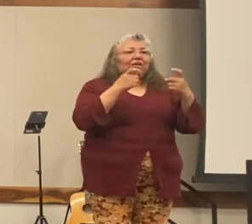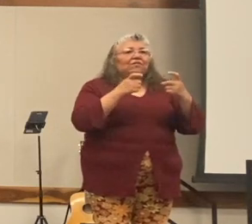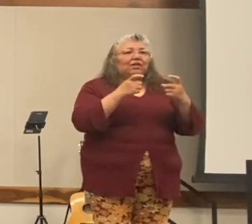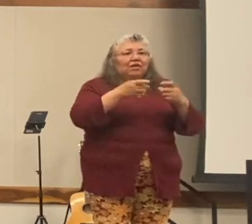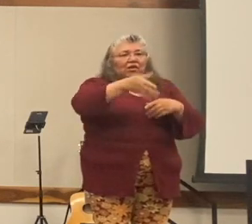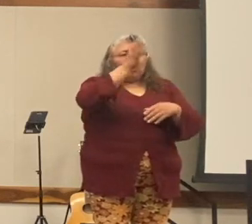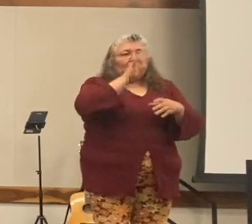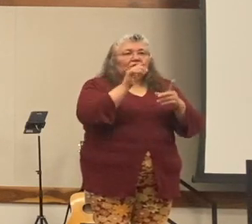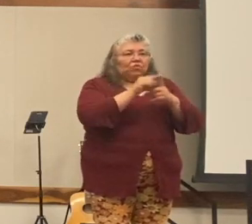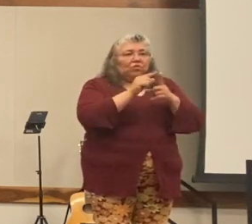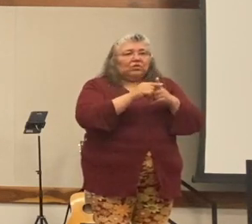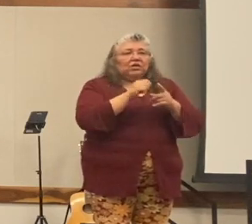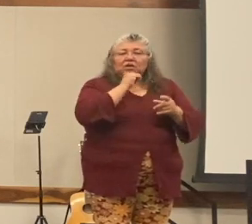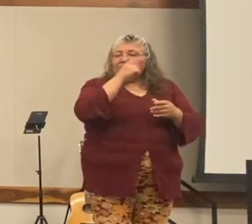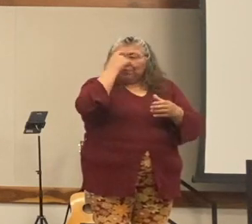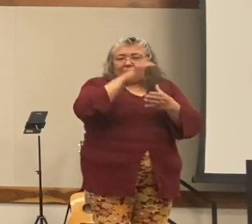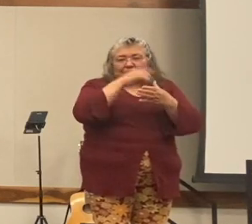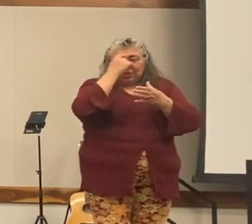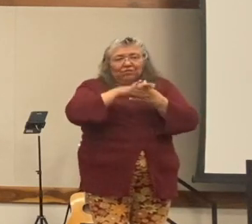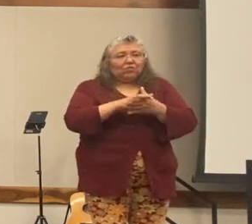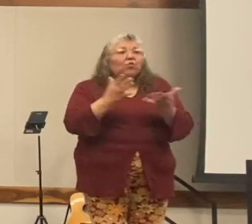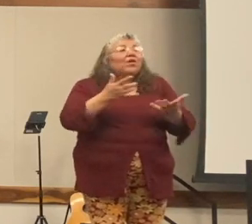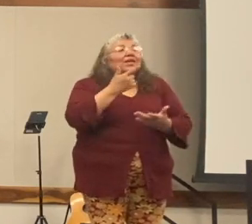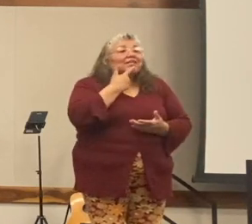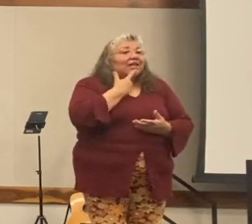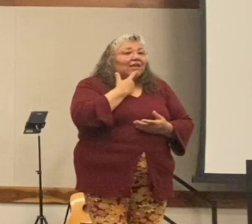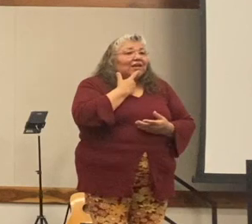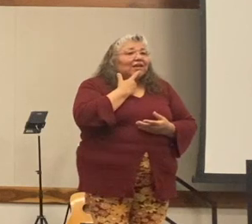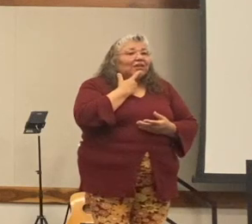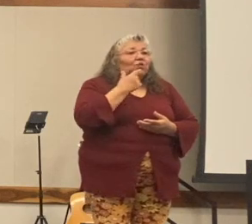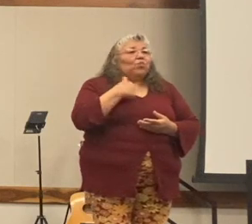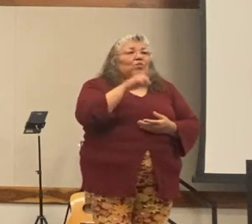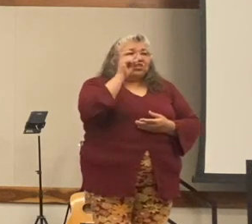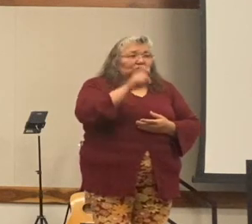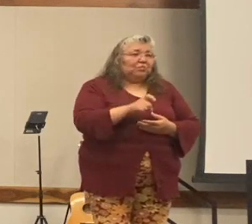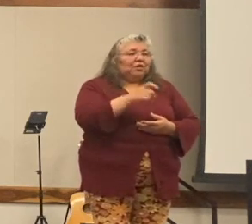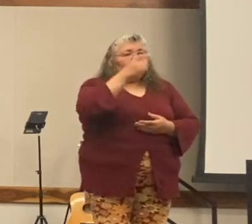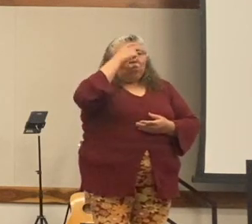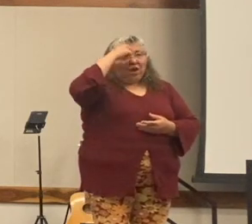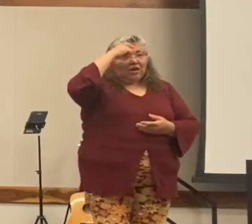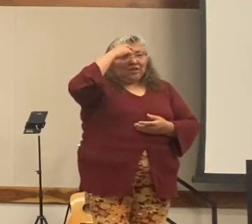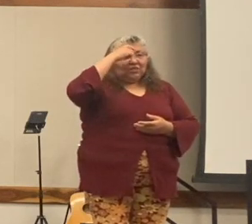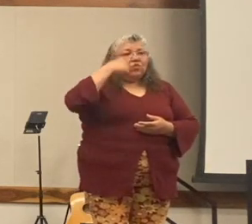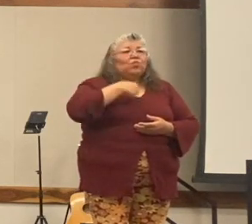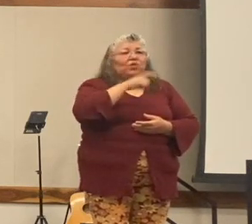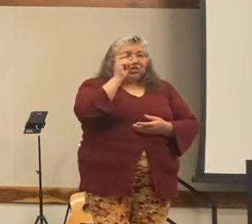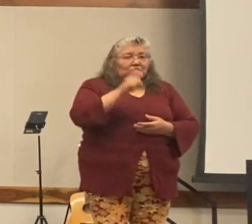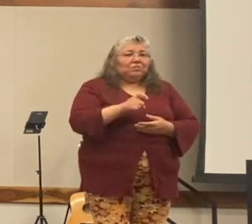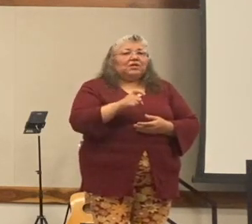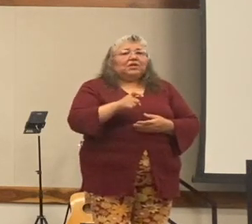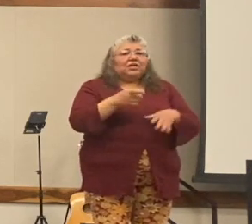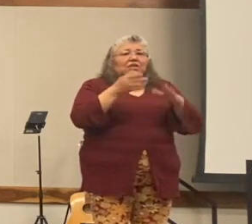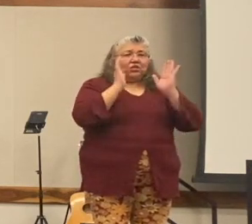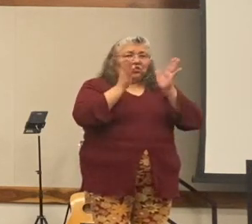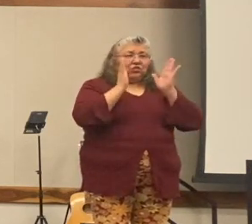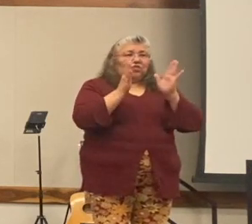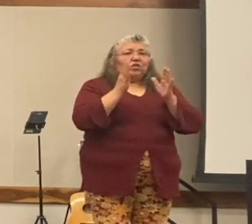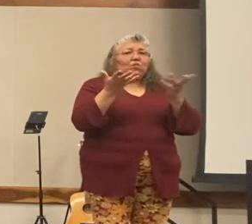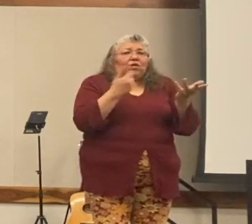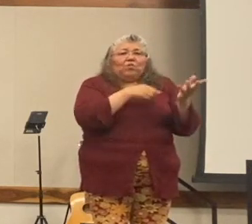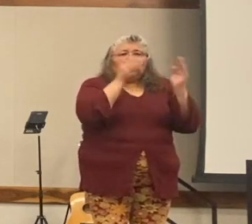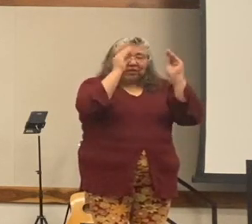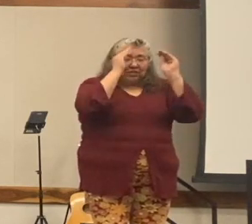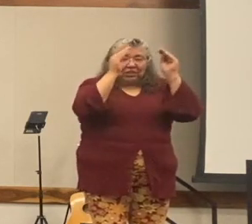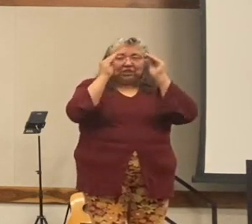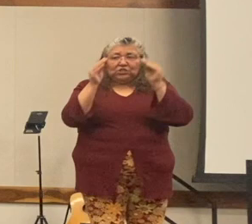to unbelievers. What it's saying is that we should be wise and we should be discerning in what we teach